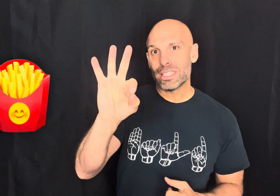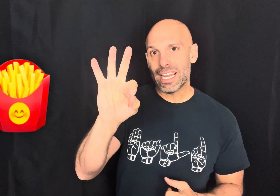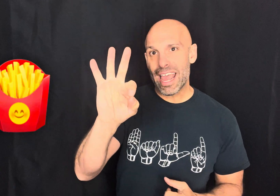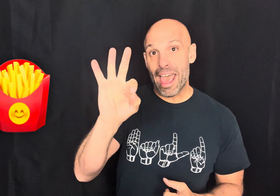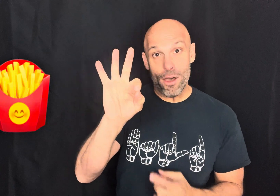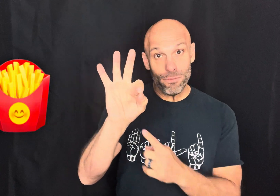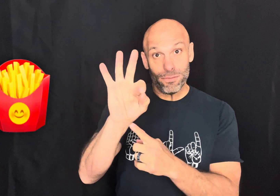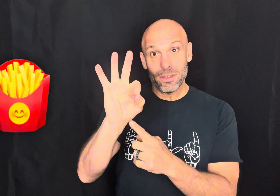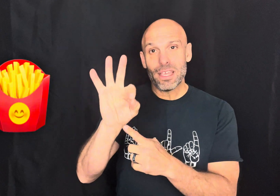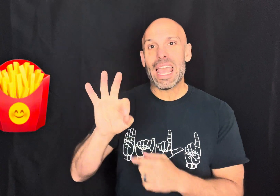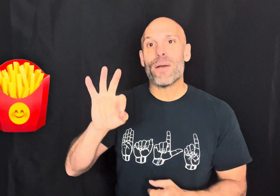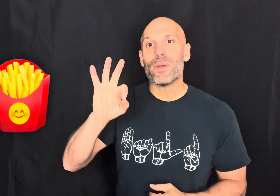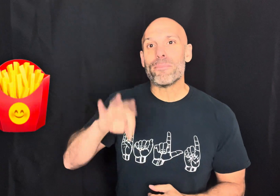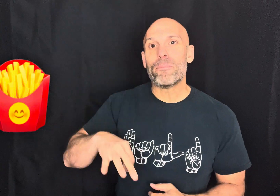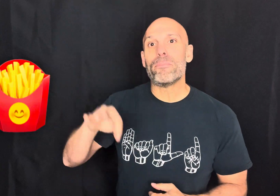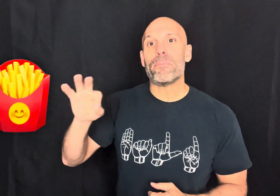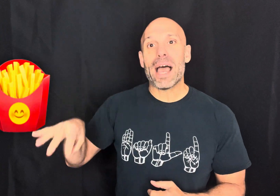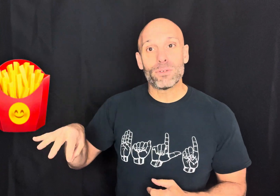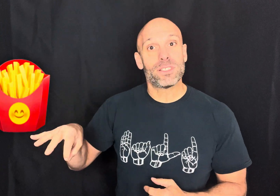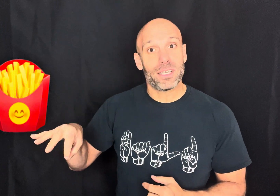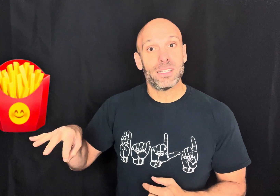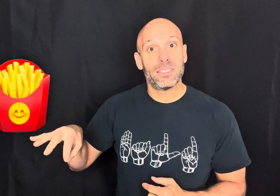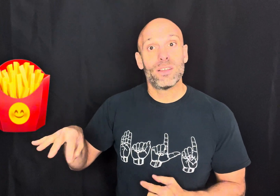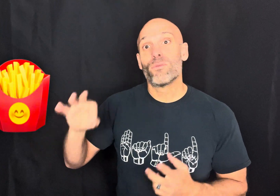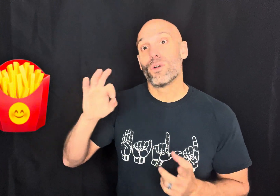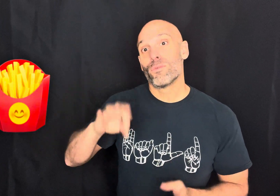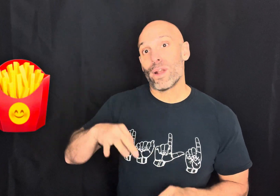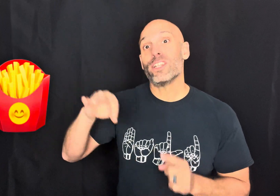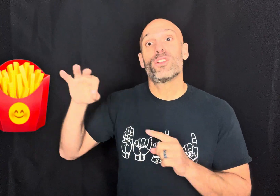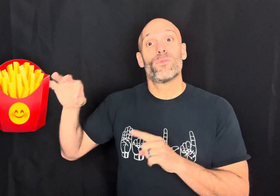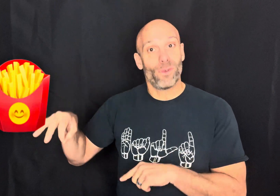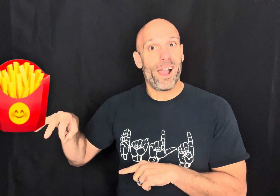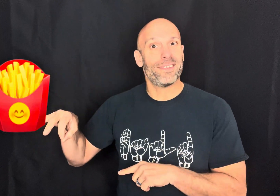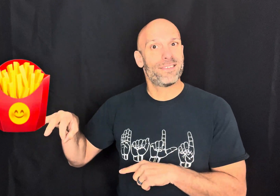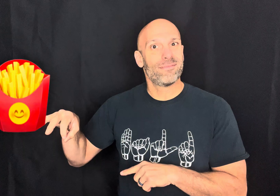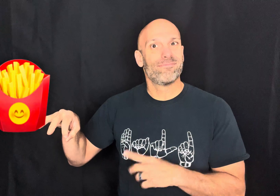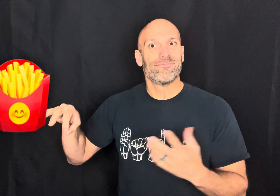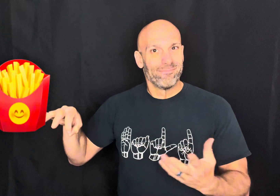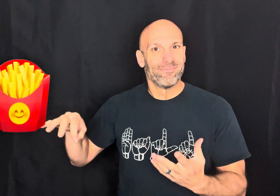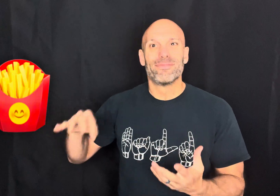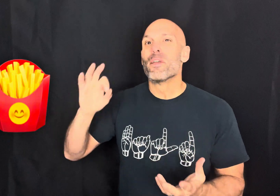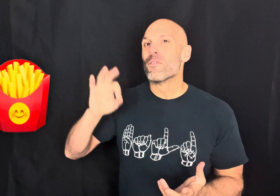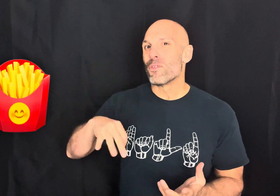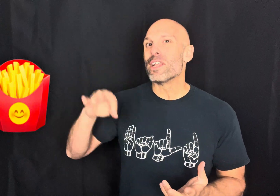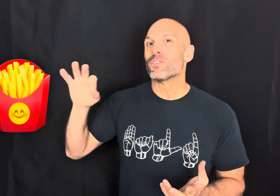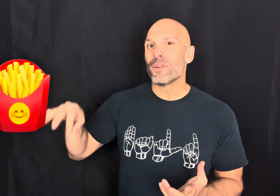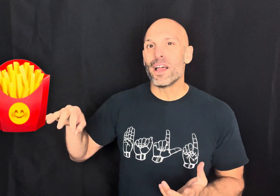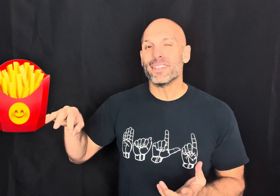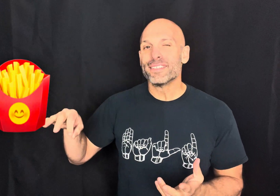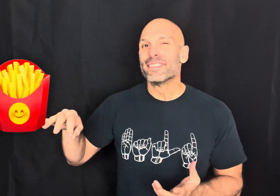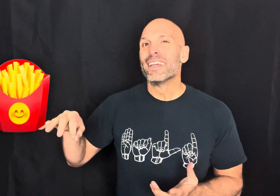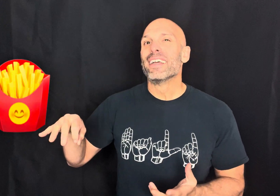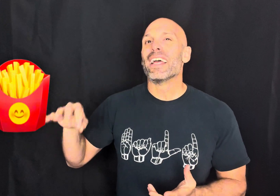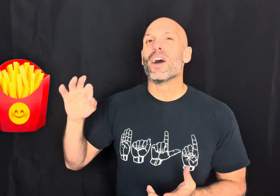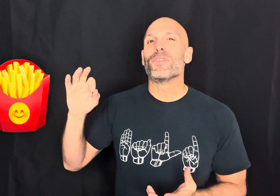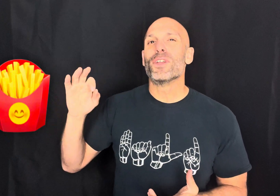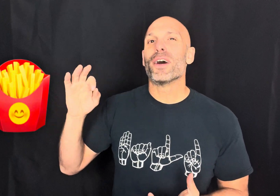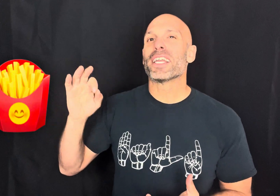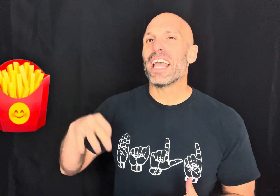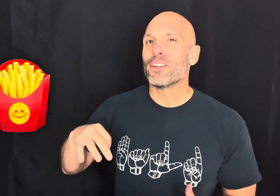an F, and we bounce it for French fries. French fries. Now, if you know how to count, you're